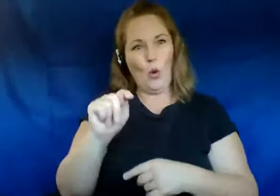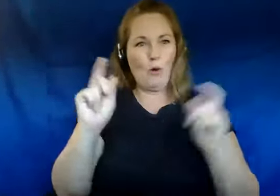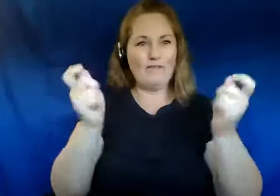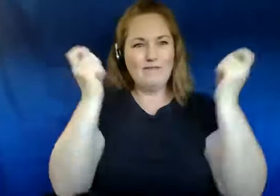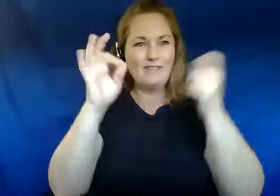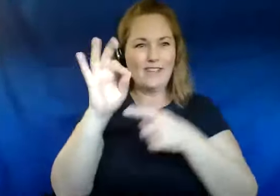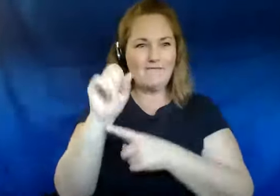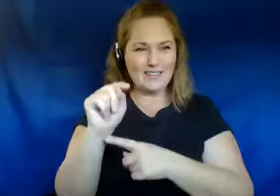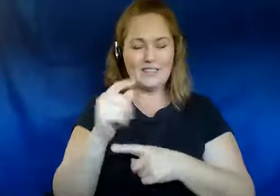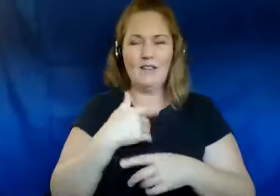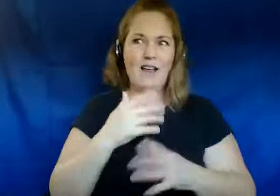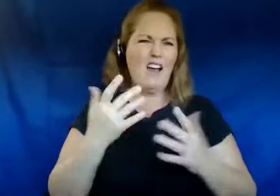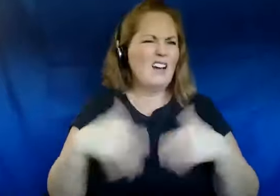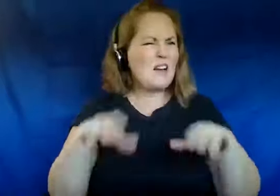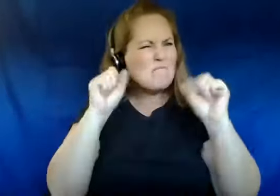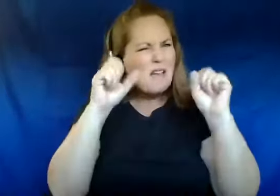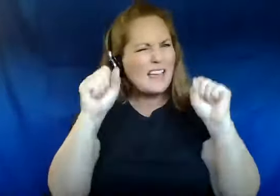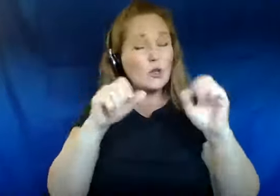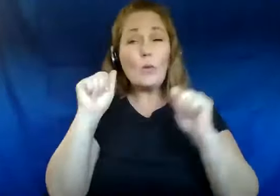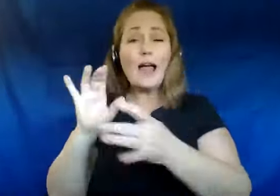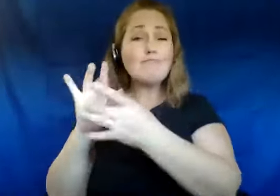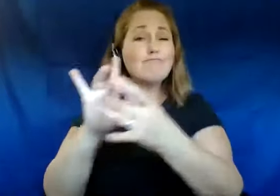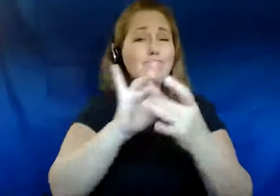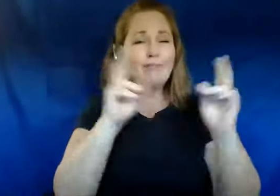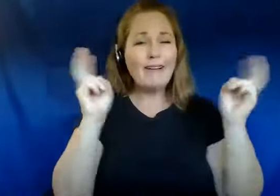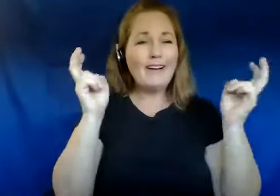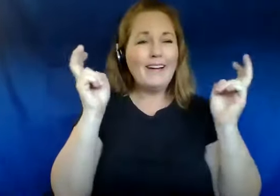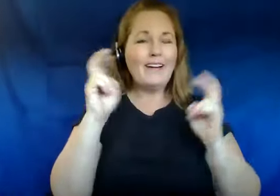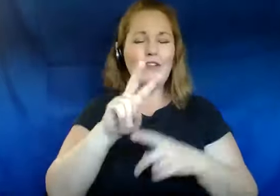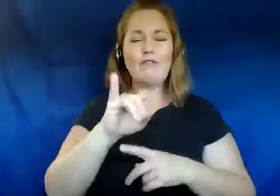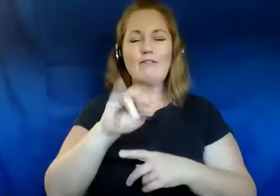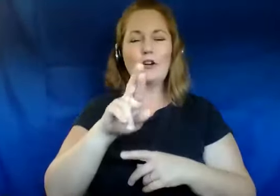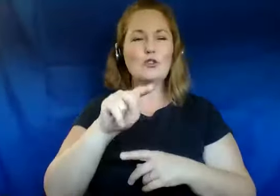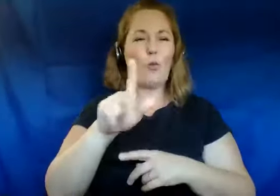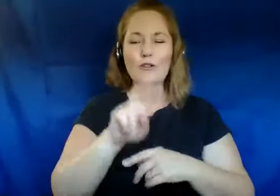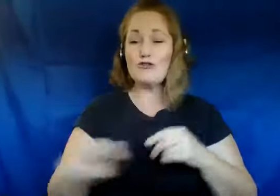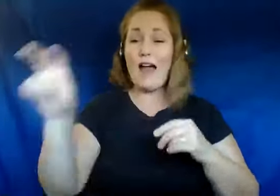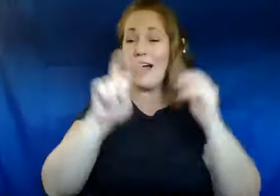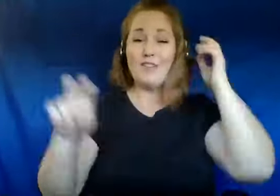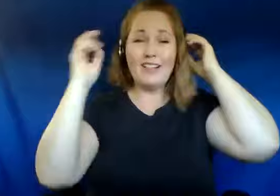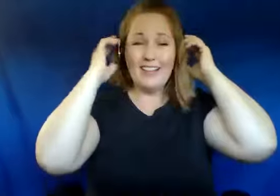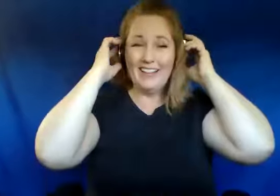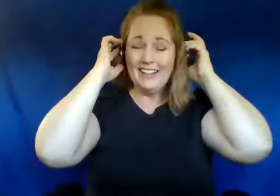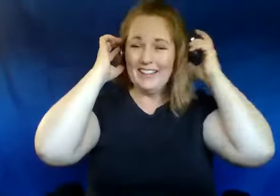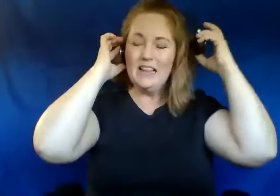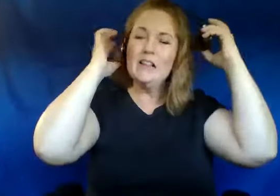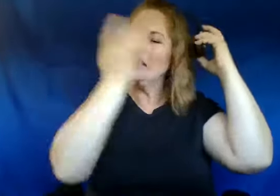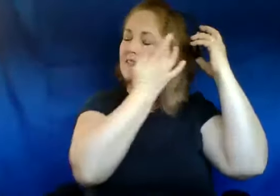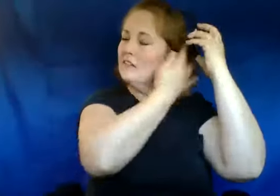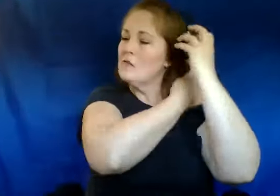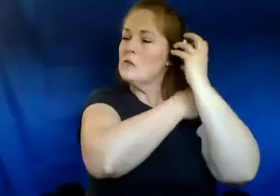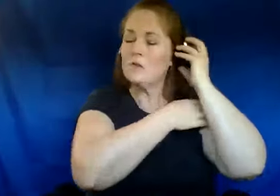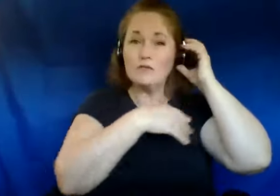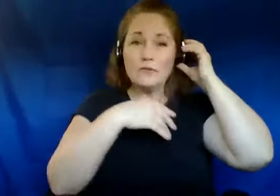So it's amazing how we can do this. We just get on one Zoom to another, and we get to have all this